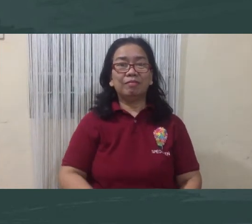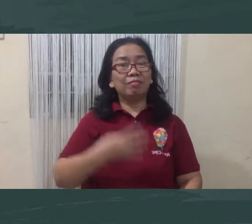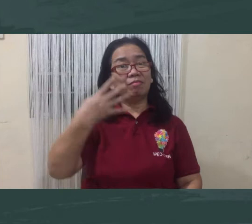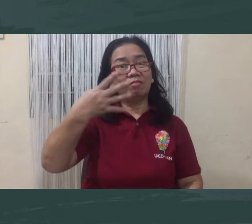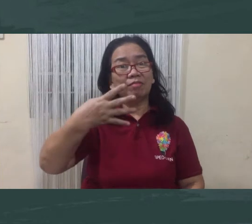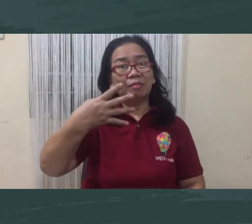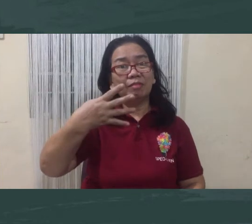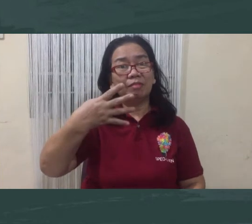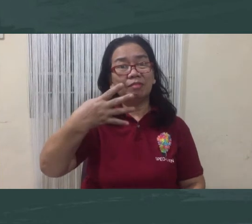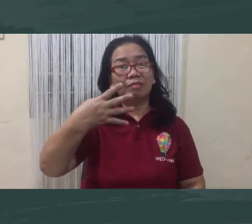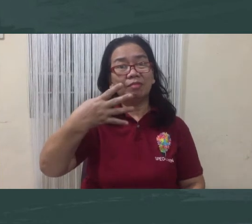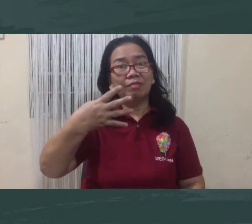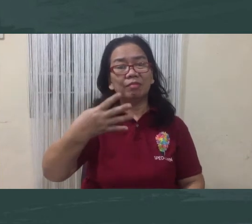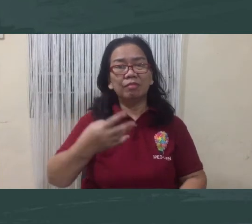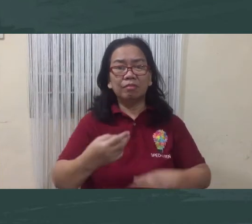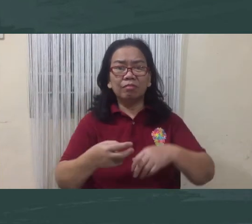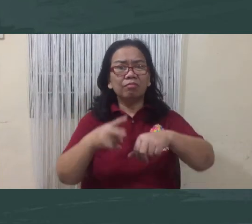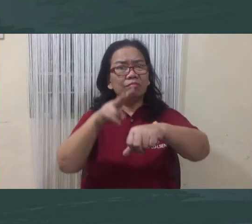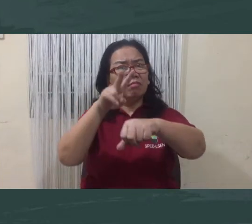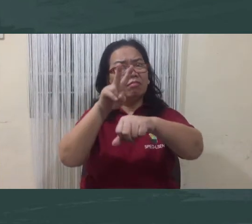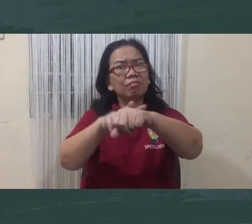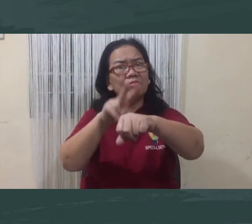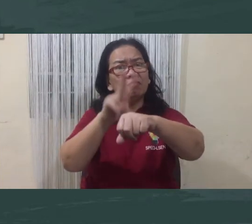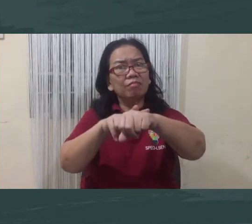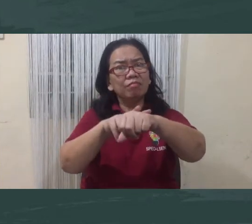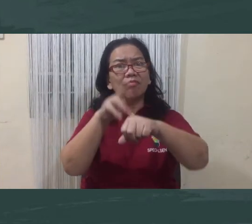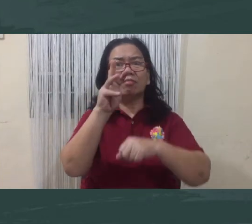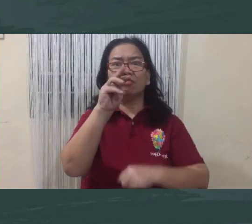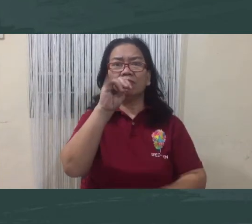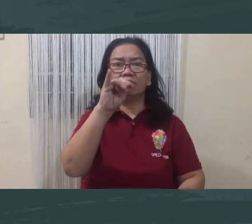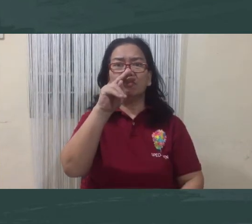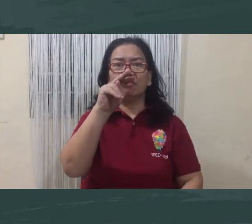Fourth, storage of minerals and fats.